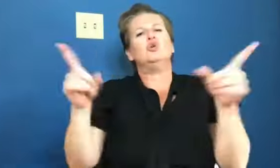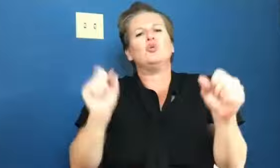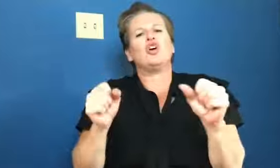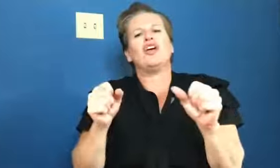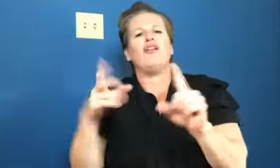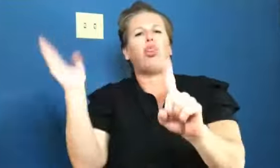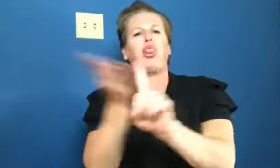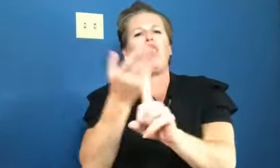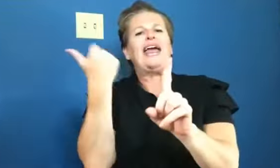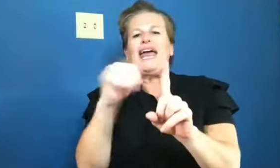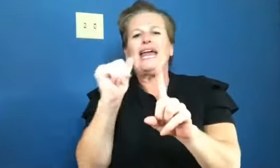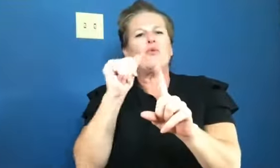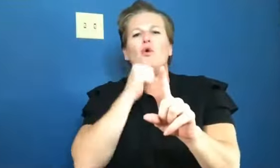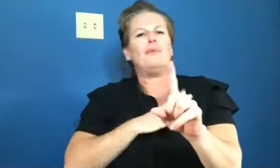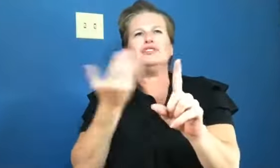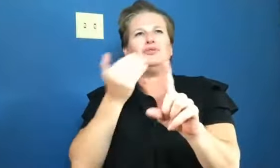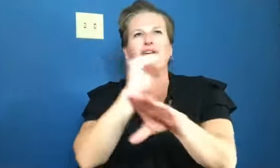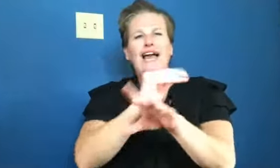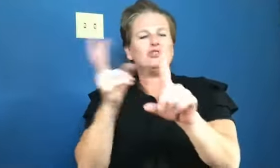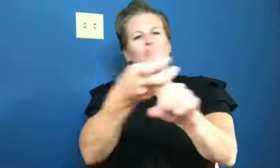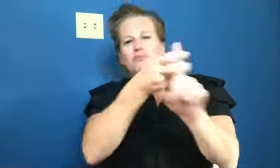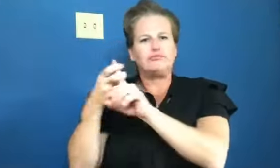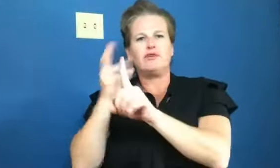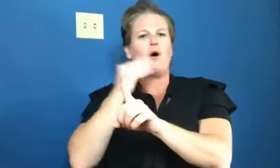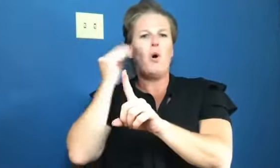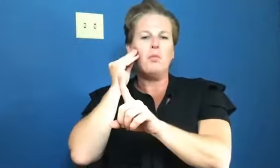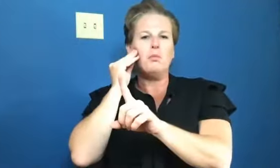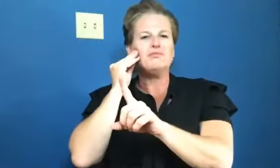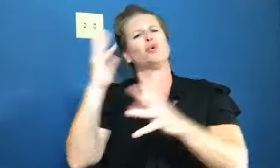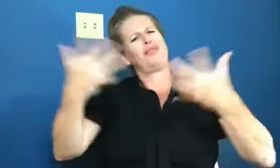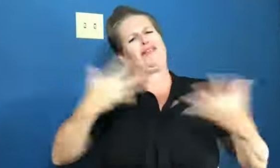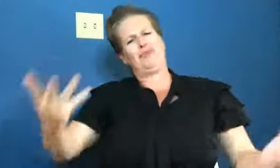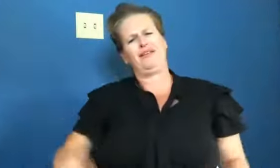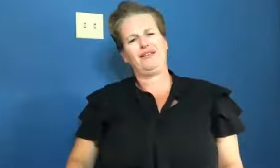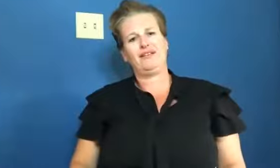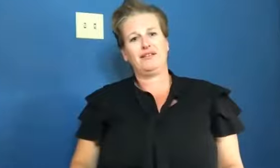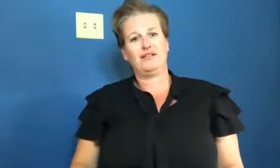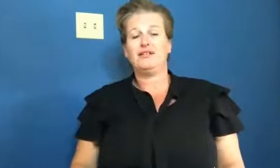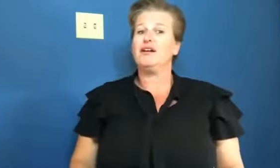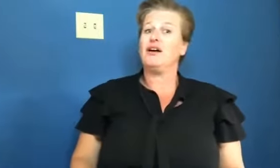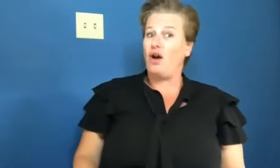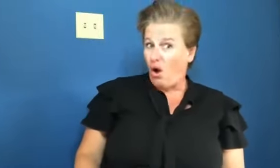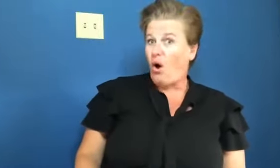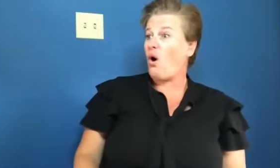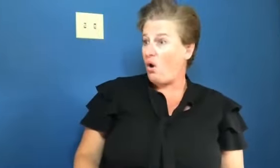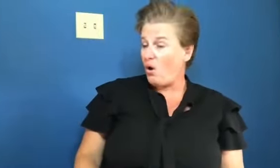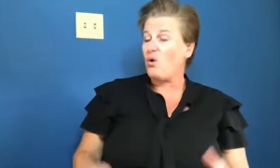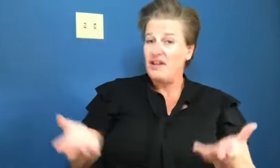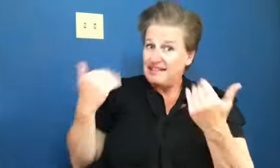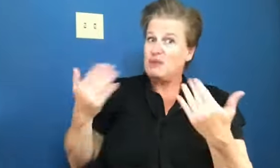just scram? And he said, well, if you give me your number, I'll leave you alone. And if you think I talk fast now, I talked at least 10 times faster, because I really wasn't interested